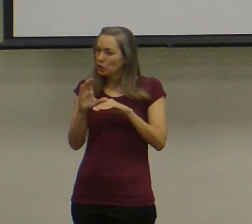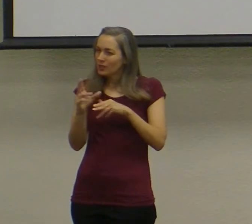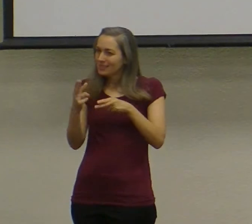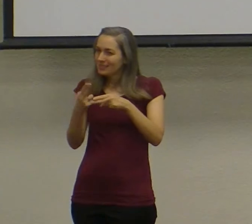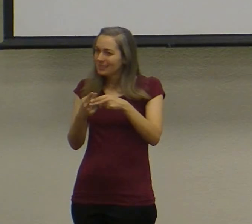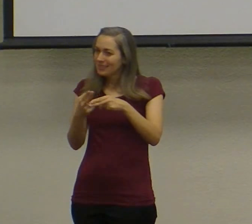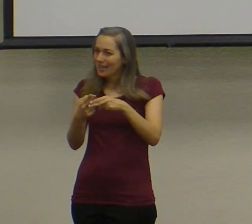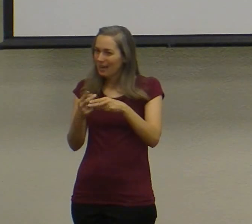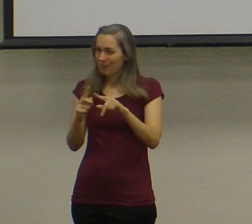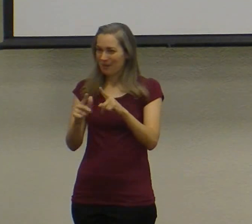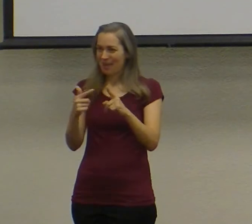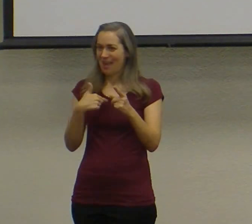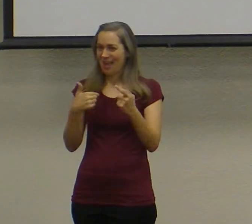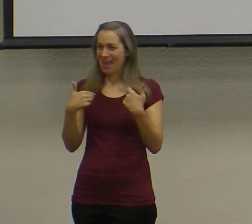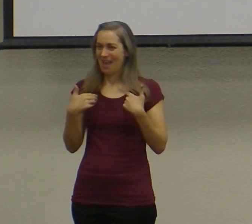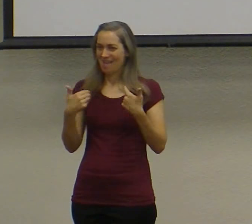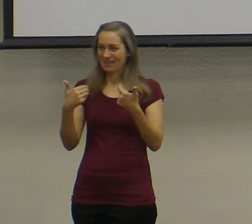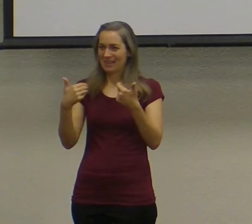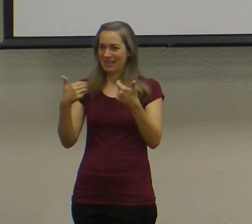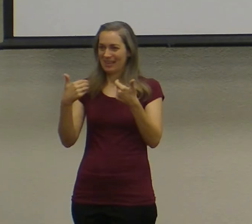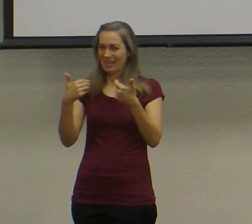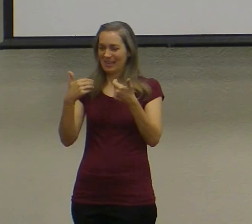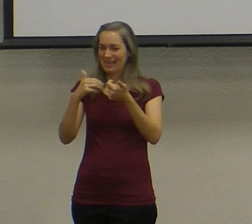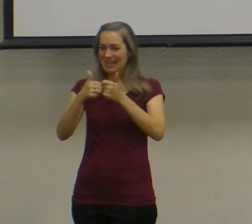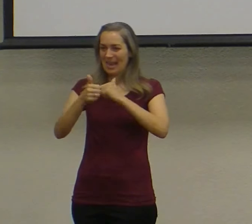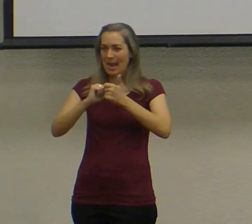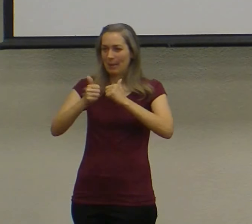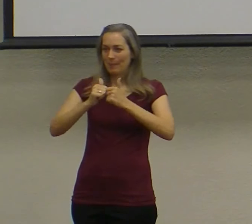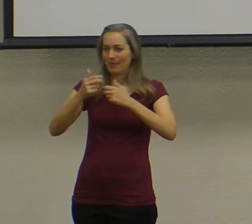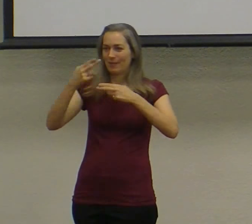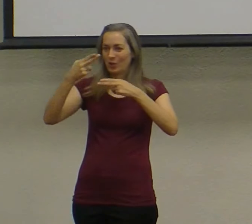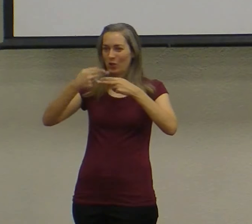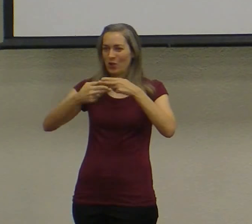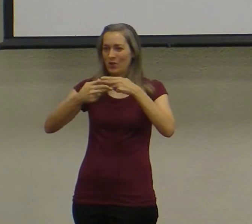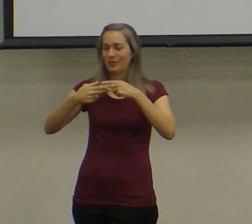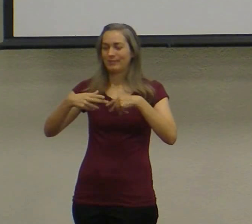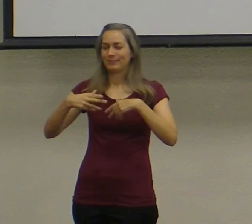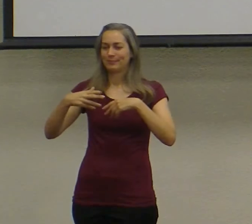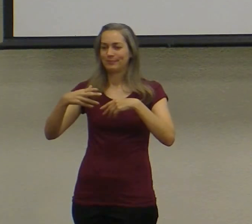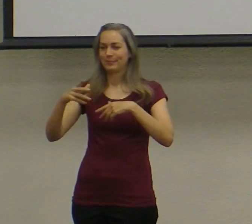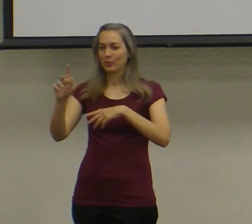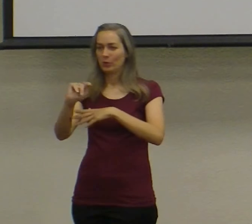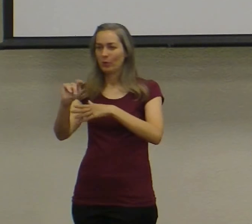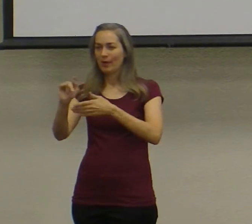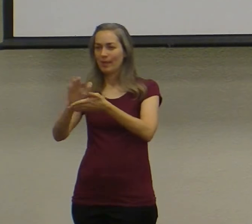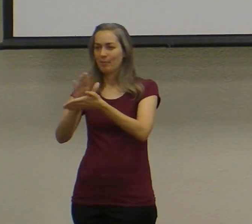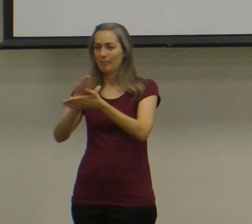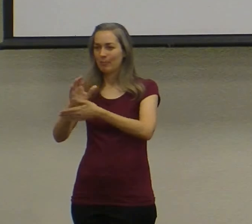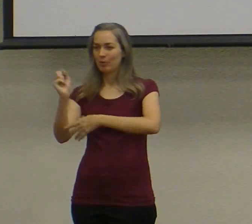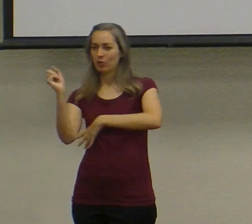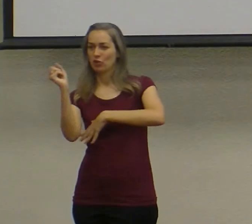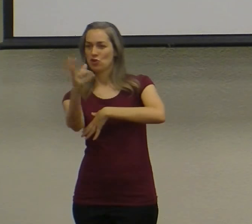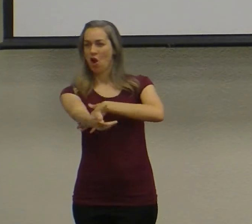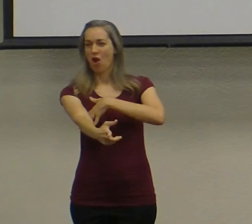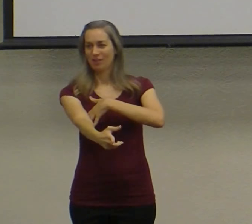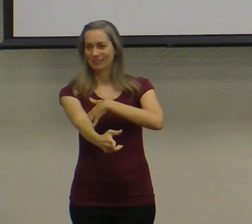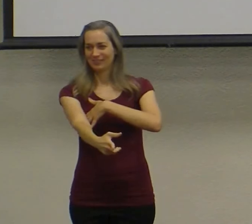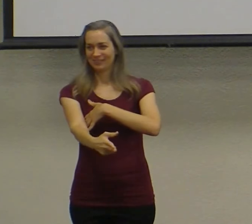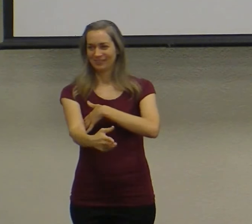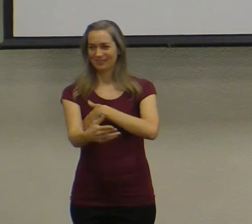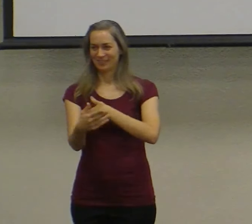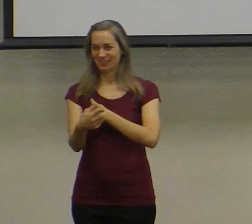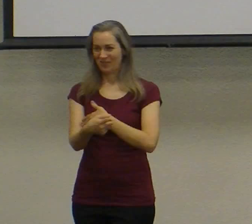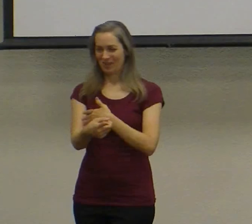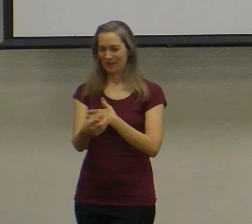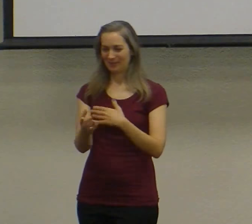set up a fun game called a toilet paper toss. If you got all 3 toilet paper rolls in this wastebasket with a toilet seat on it, you won a